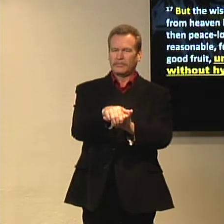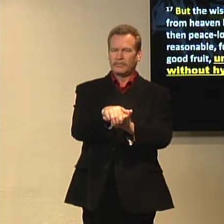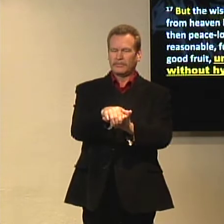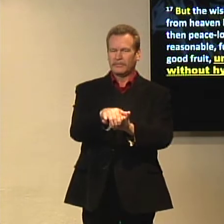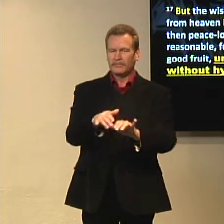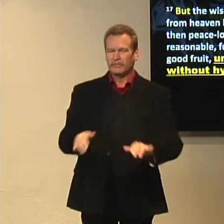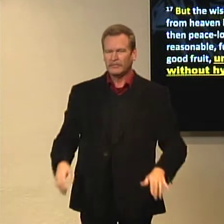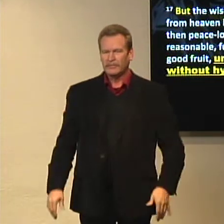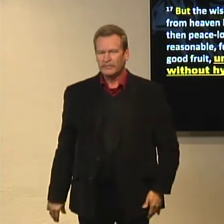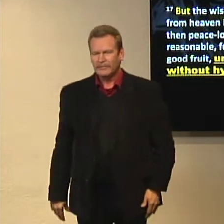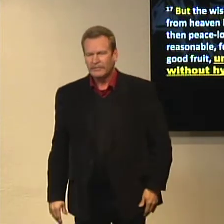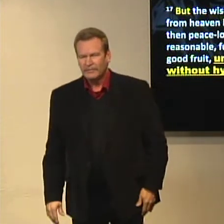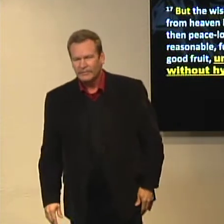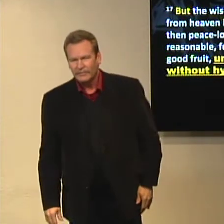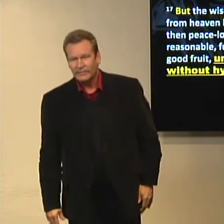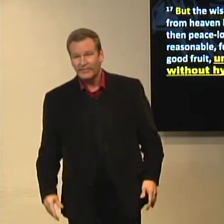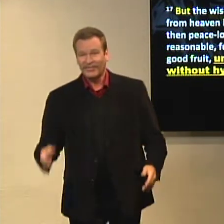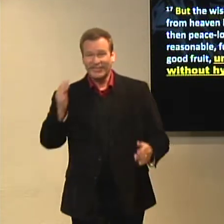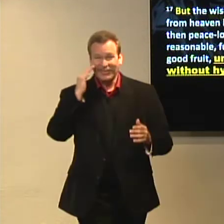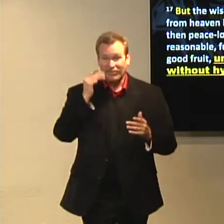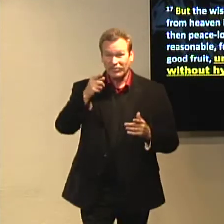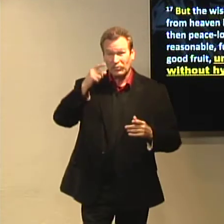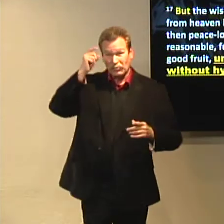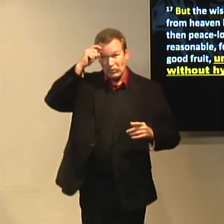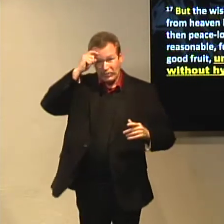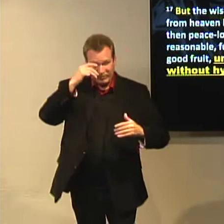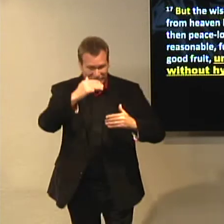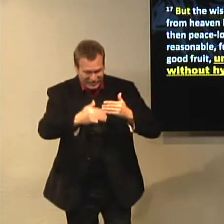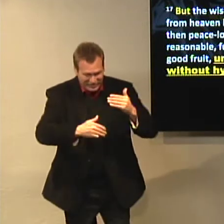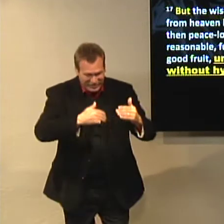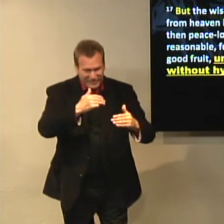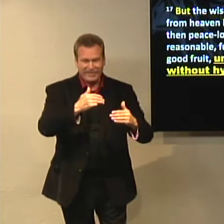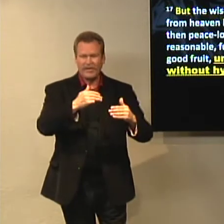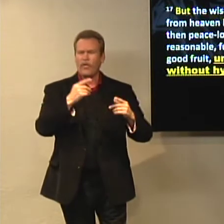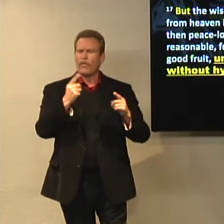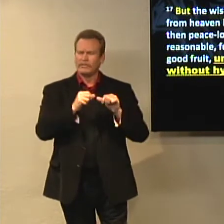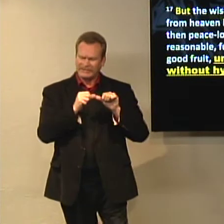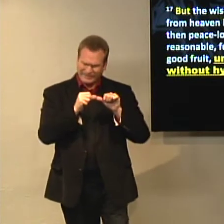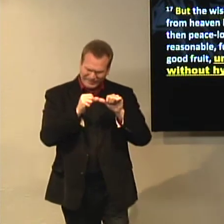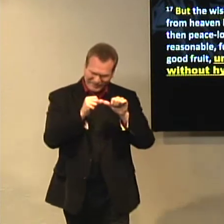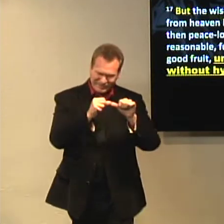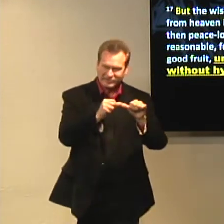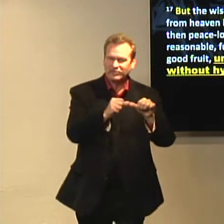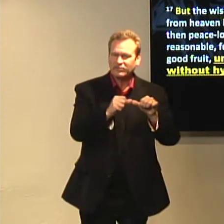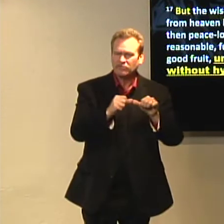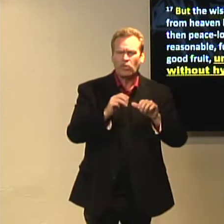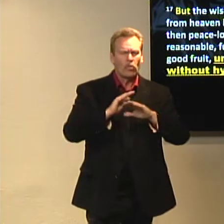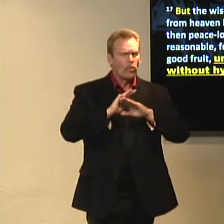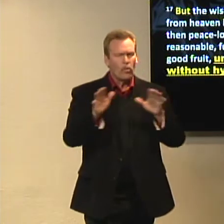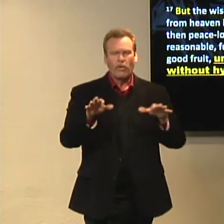what they say doesn't match what they're doing. And so that's hypocritical as people go on. But we are to continue